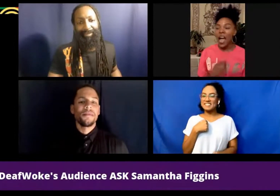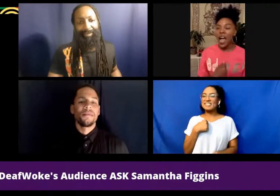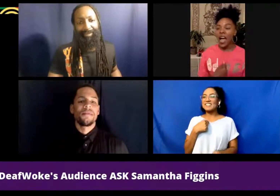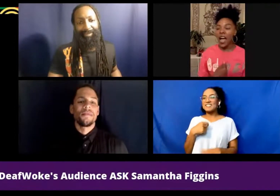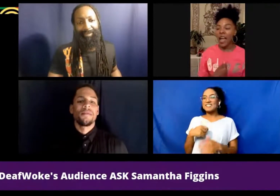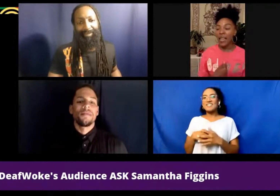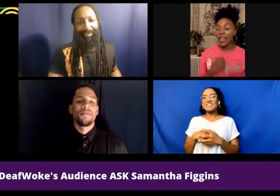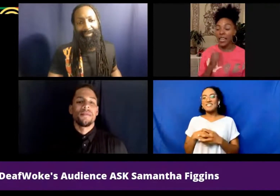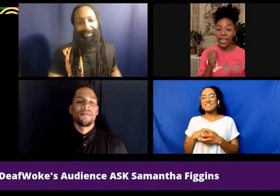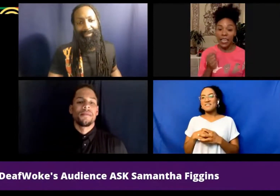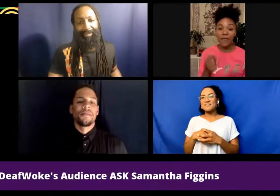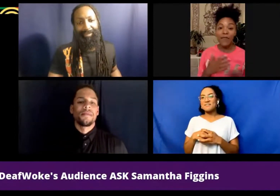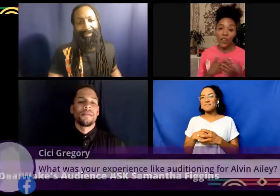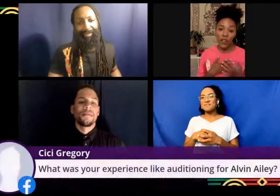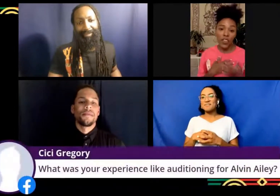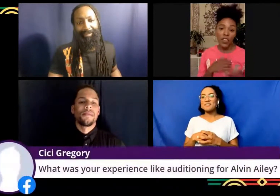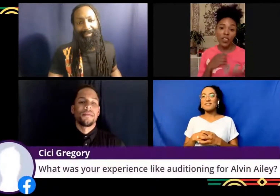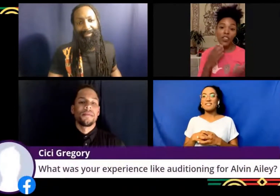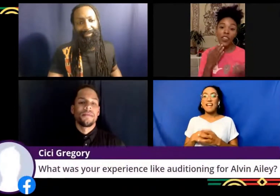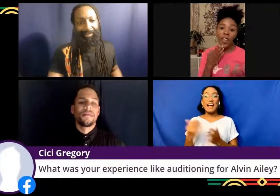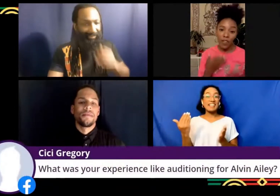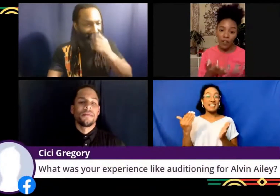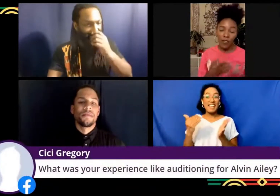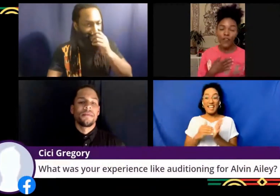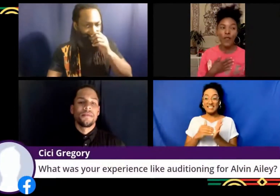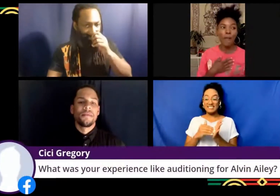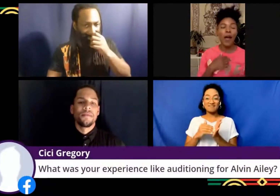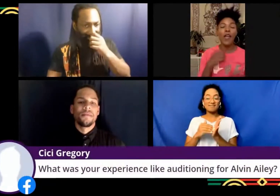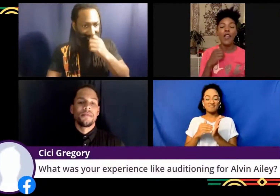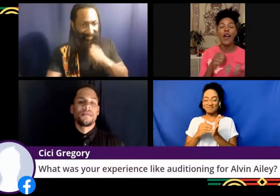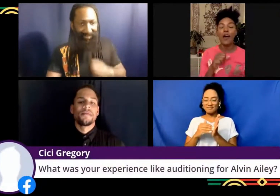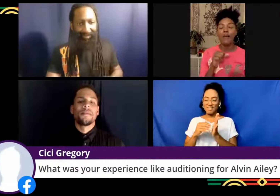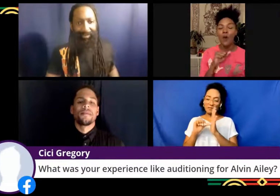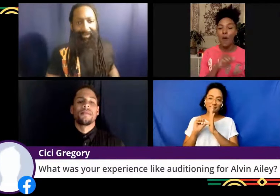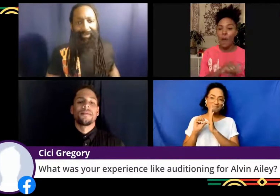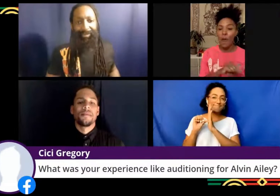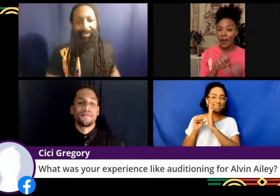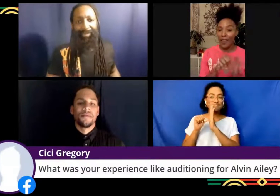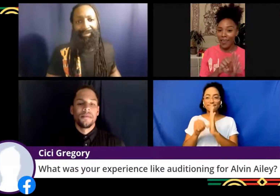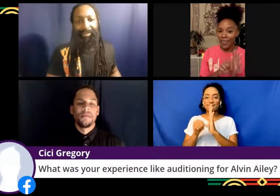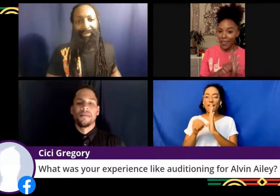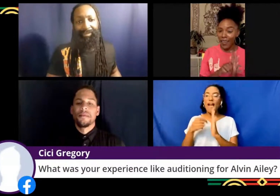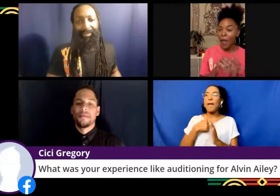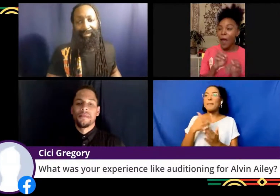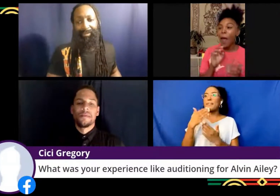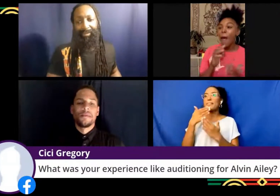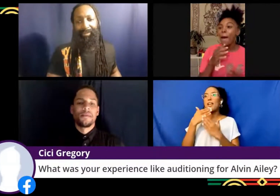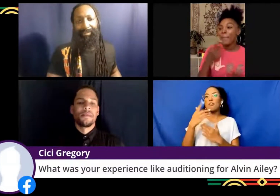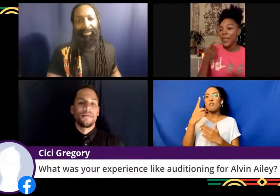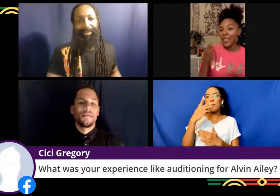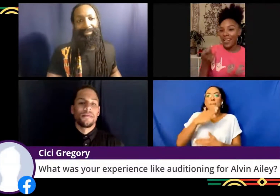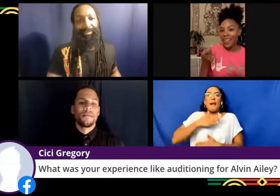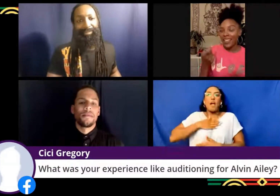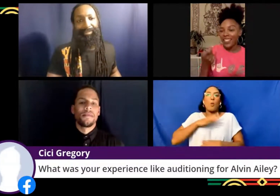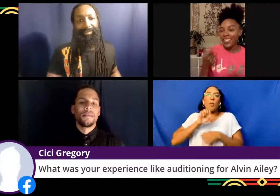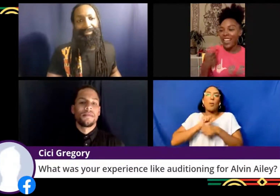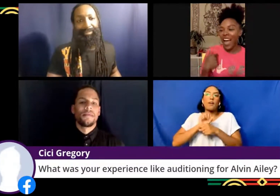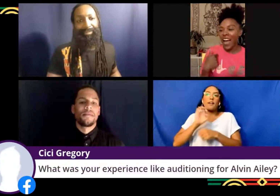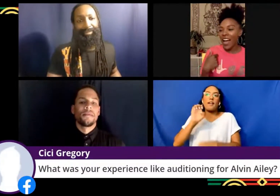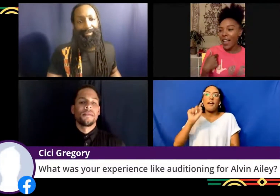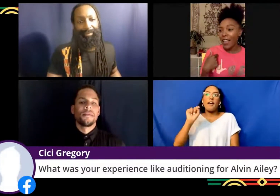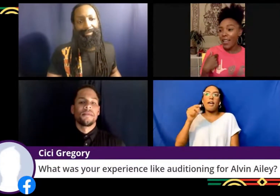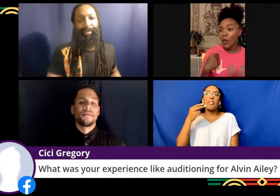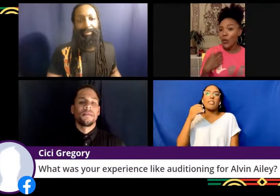honest, I again am very thankful for my work ethic,